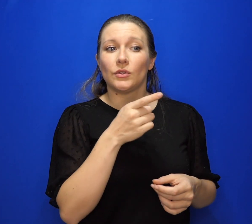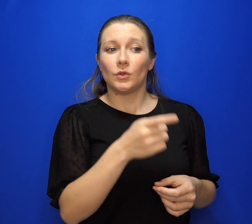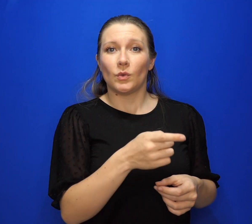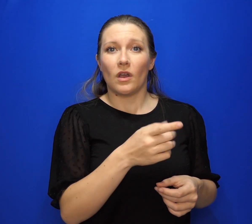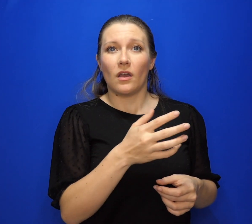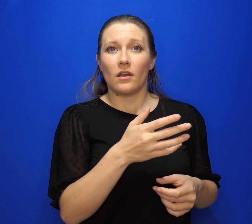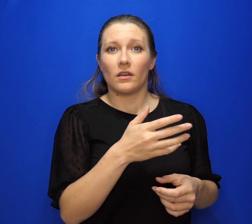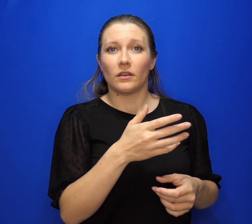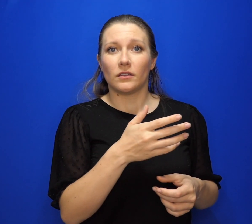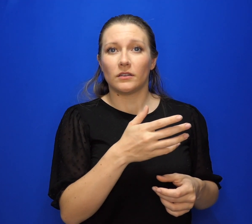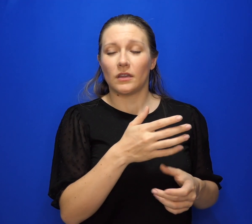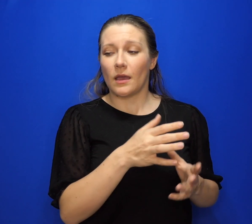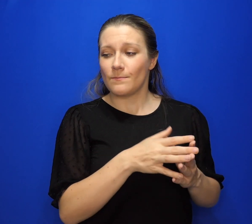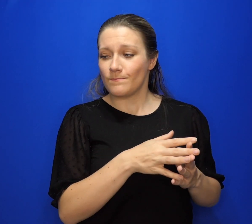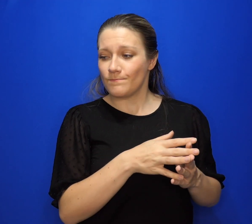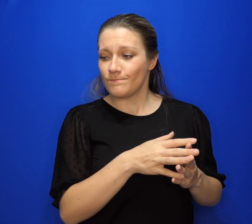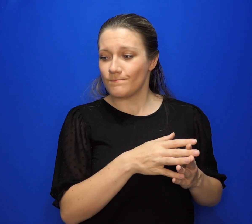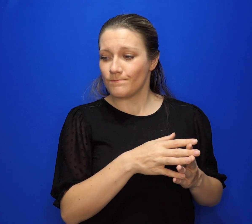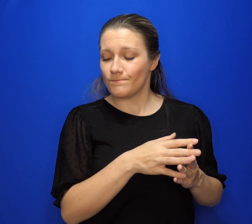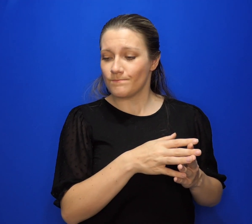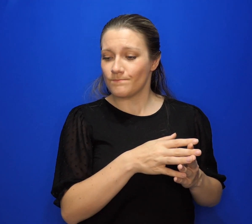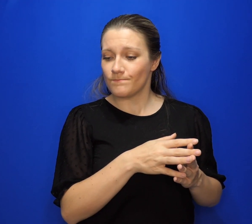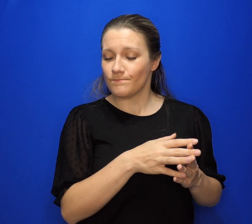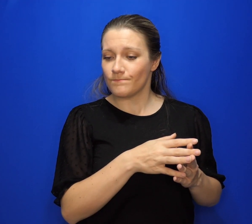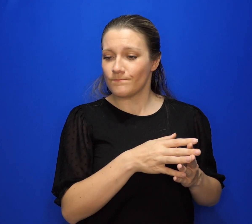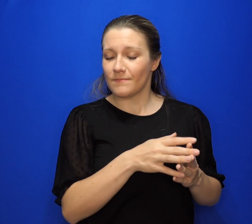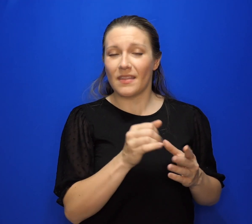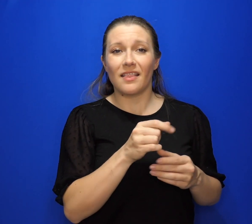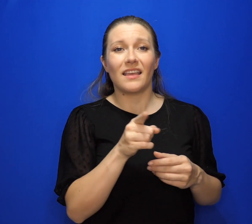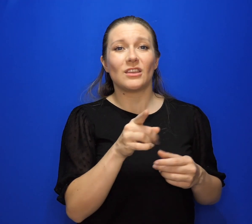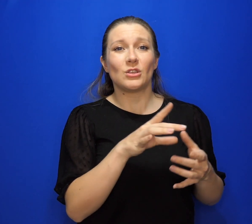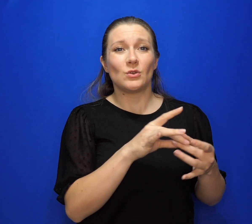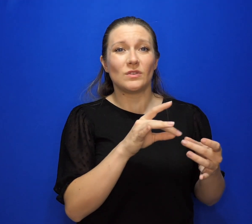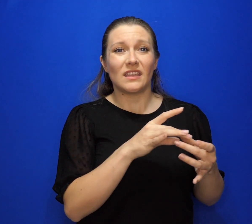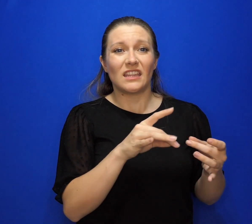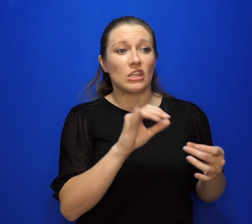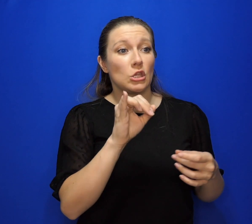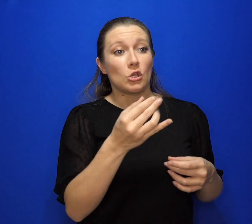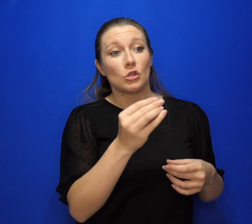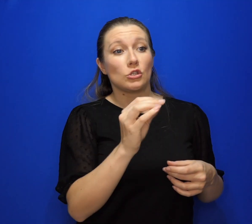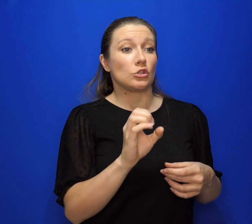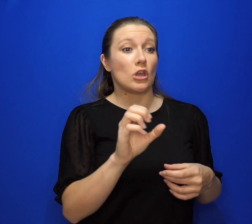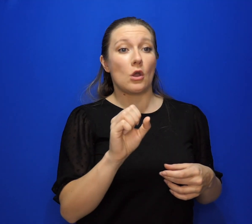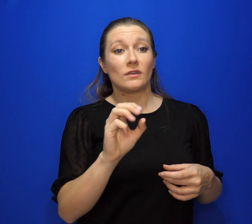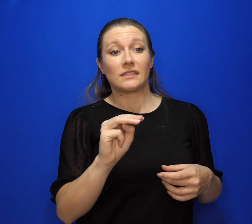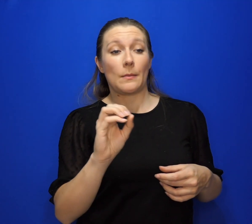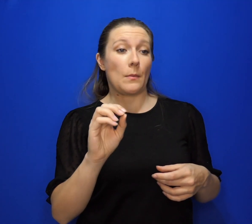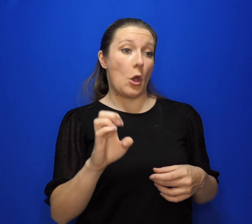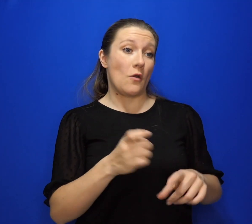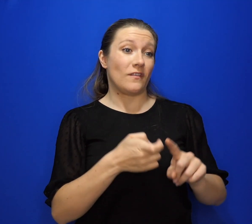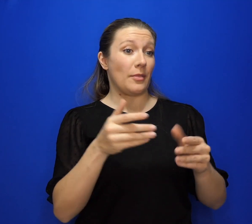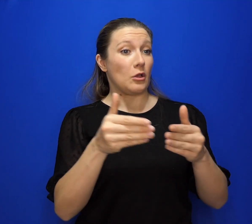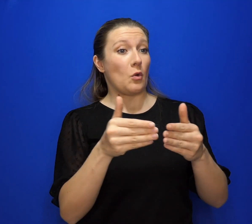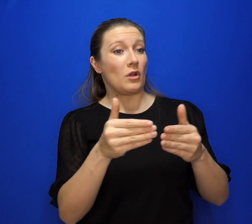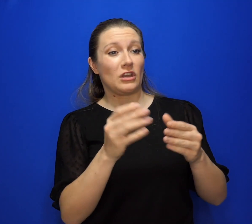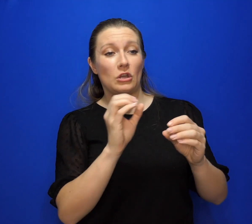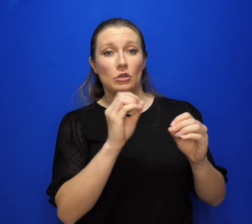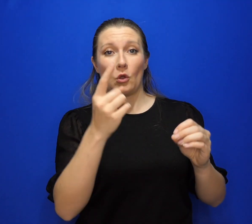Joe Schmo from the corner. No one knows anybody at the moment. Yeah. Nobody knows anybody. Yeah. This person makes the point, when you have questions, you can call your